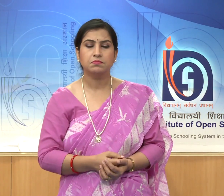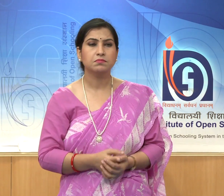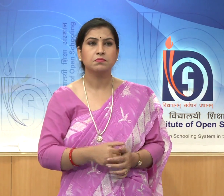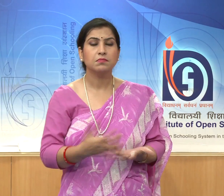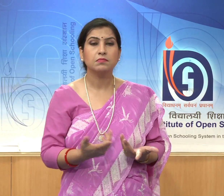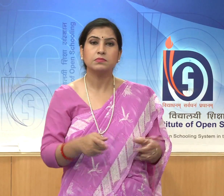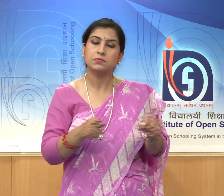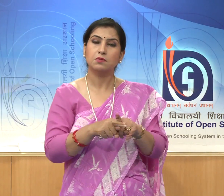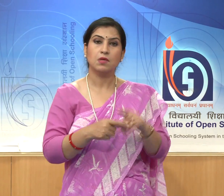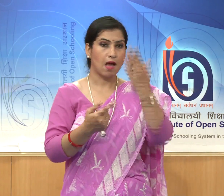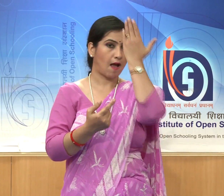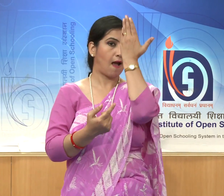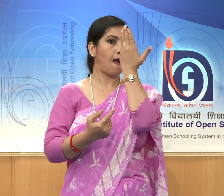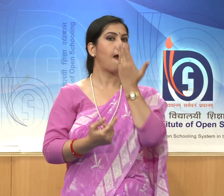are in profile,